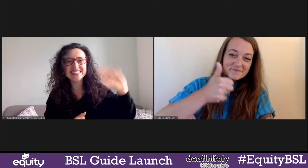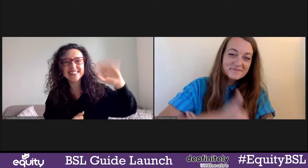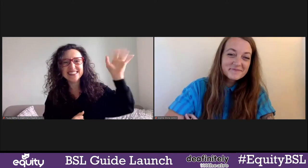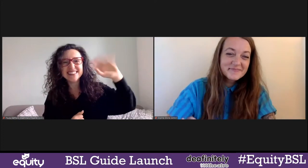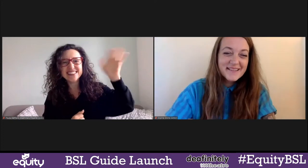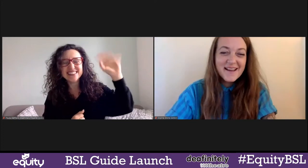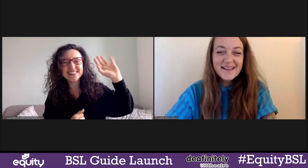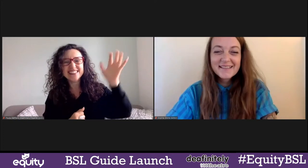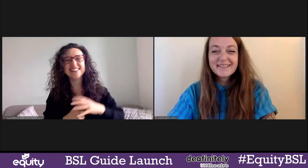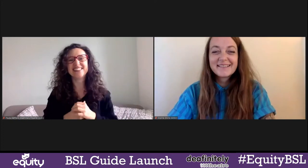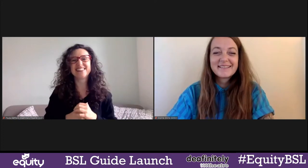Hello.